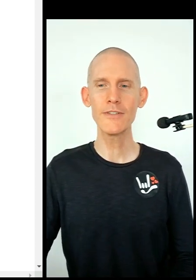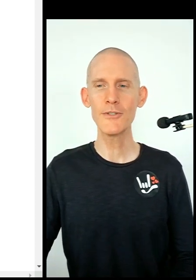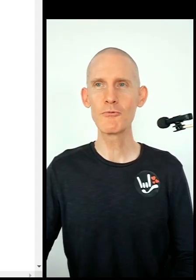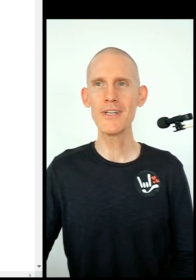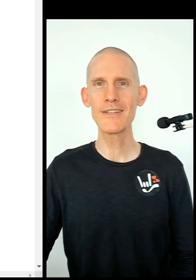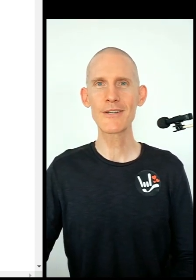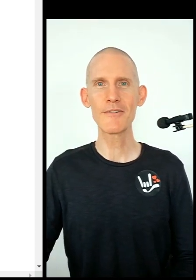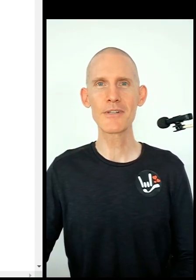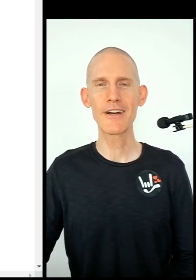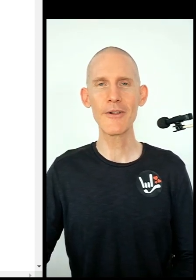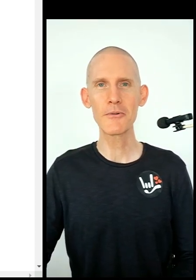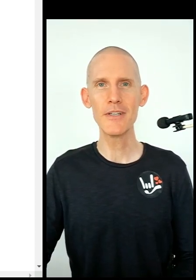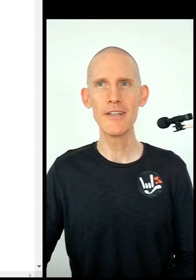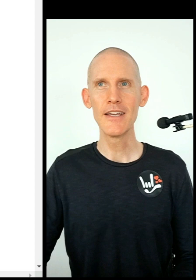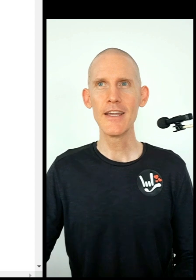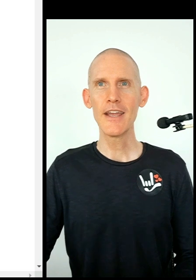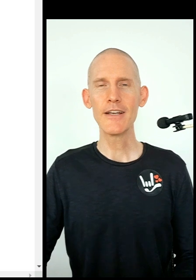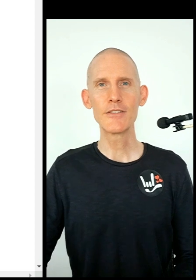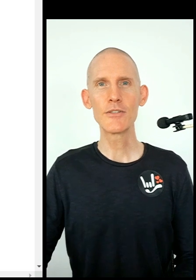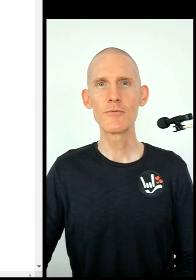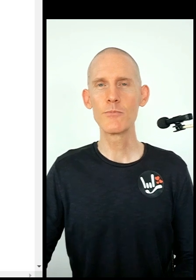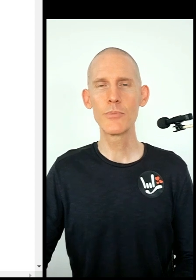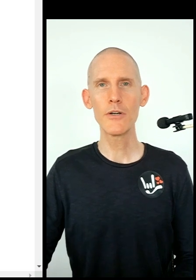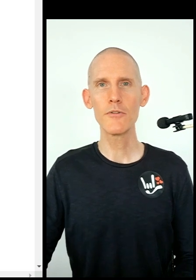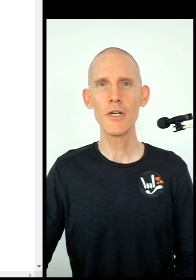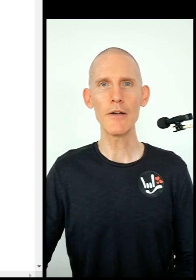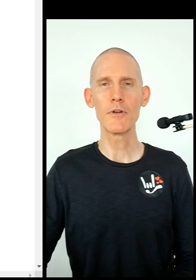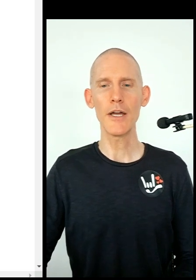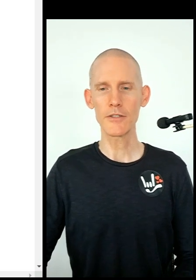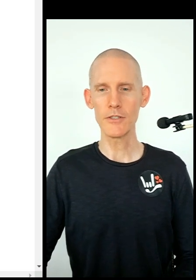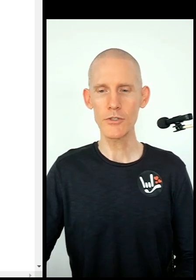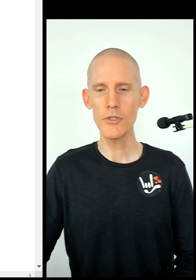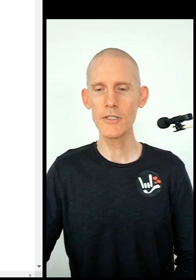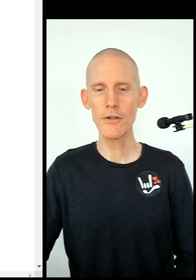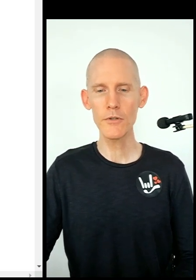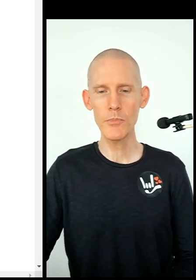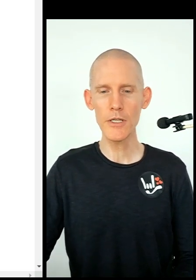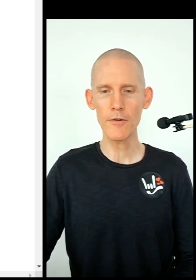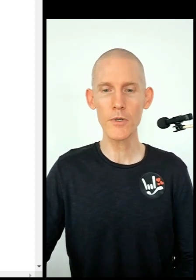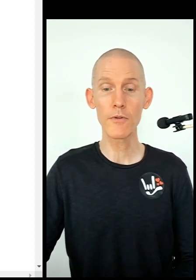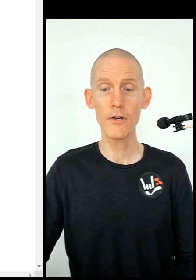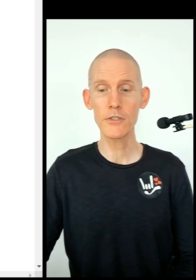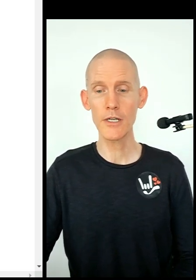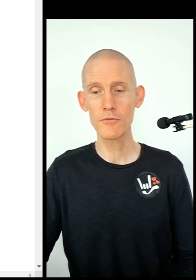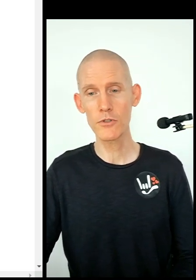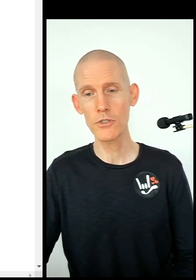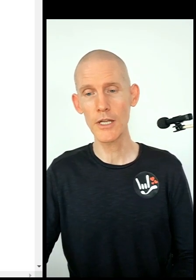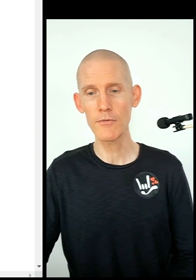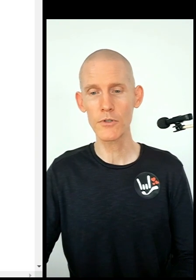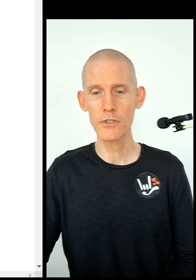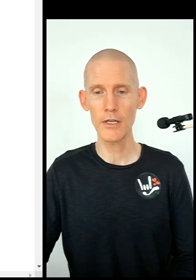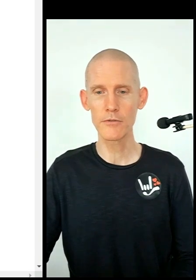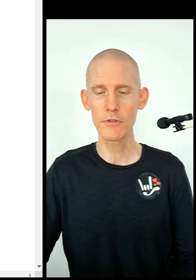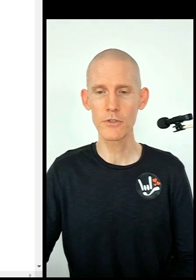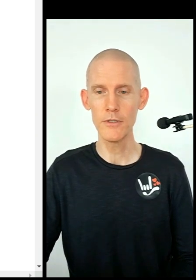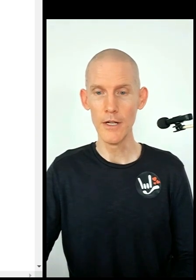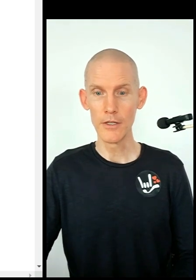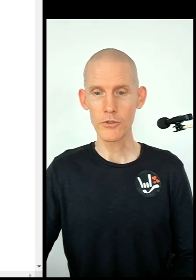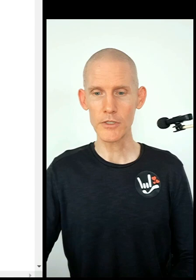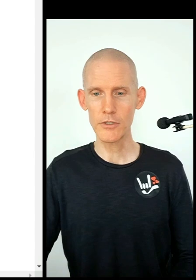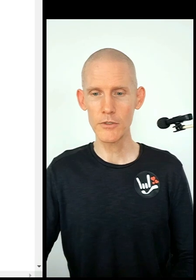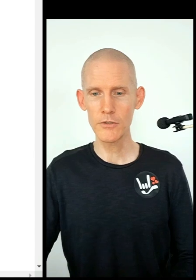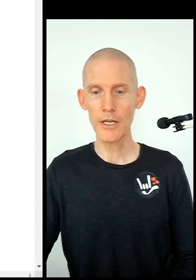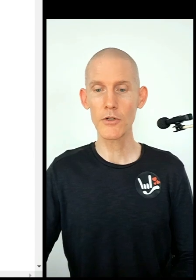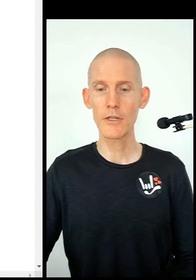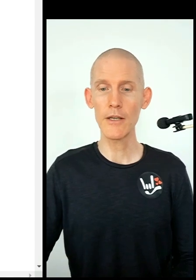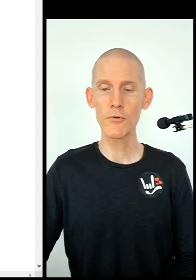I recently rediscovered coloring, and it's just purely relaxing. So you can download the PDF. We have a letter size version, A4 size version.